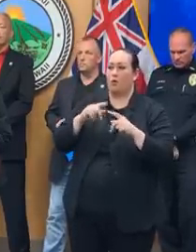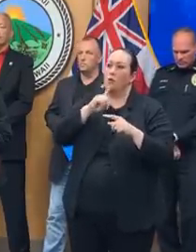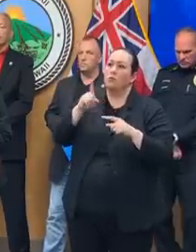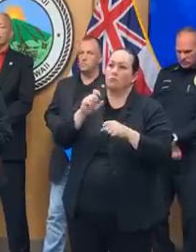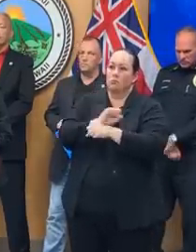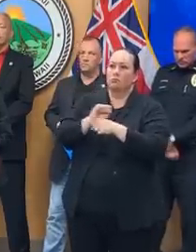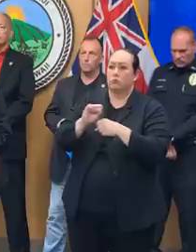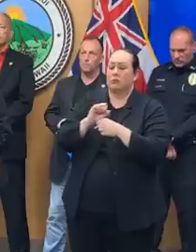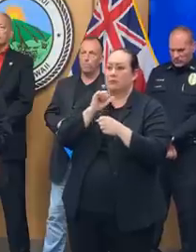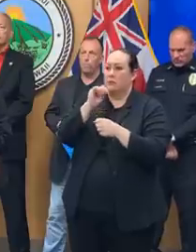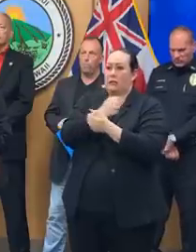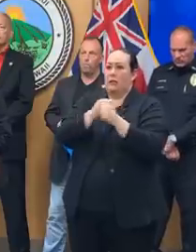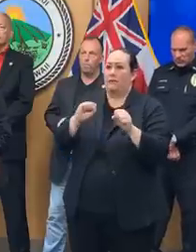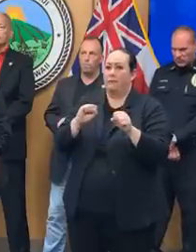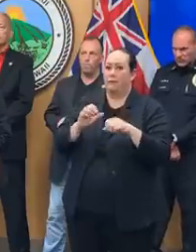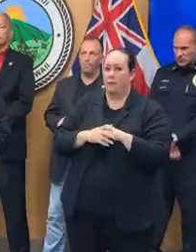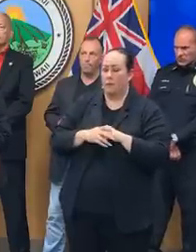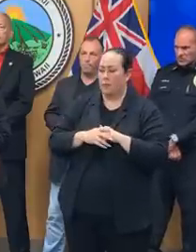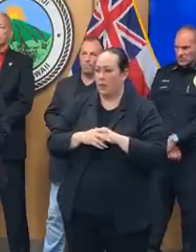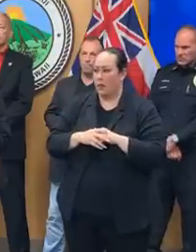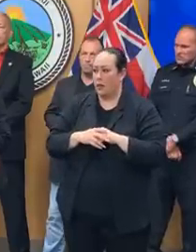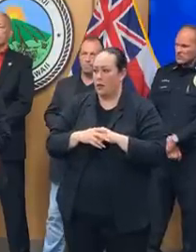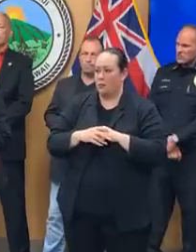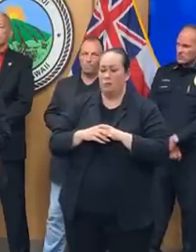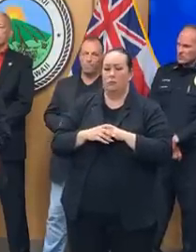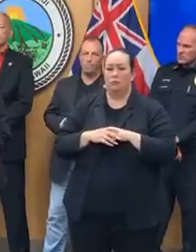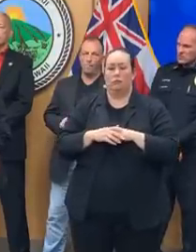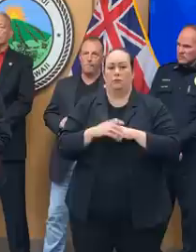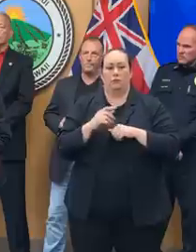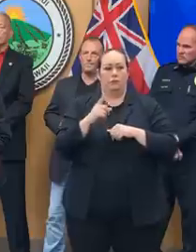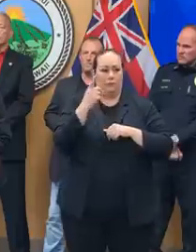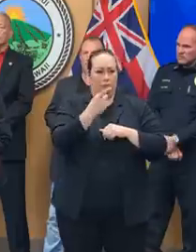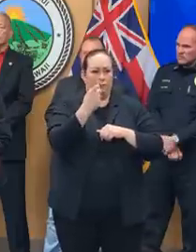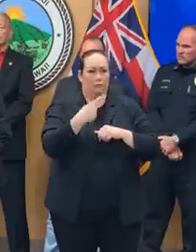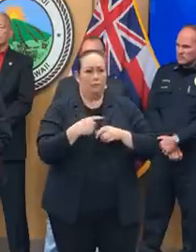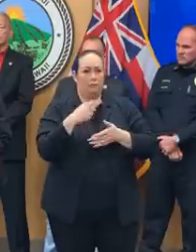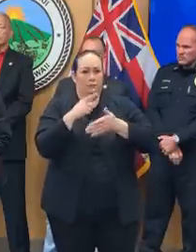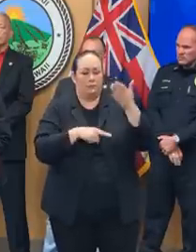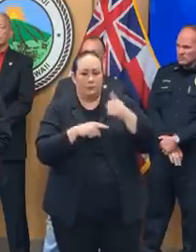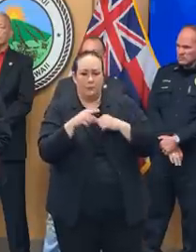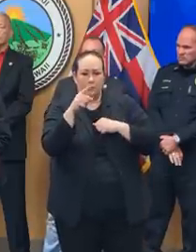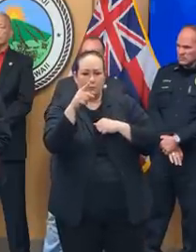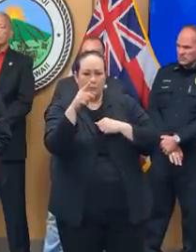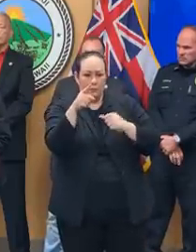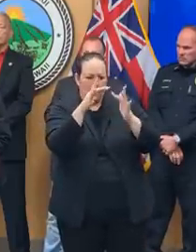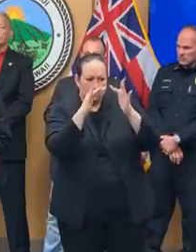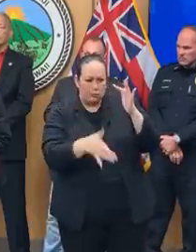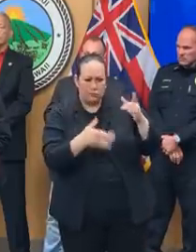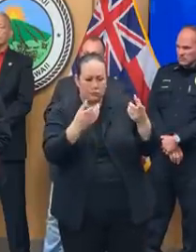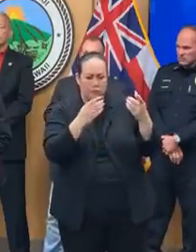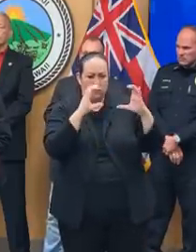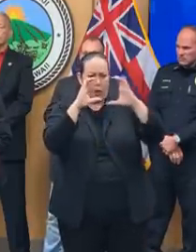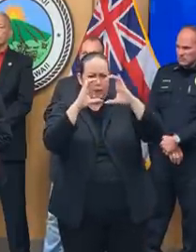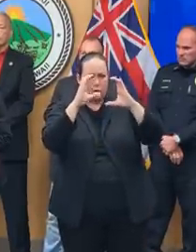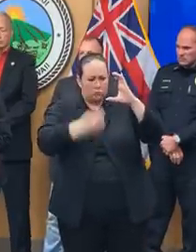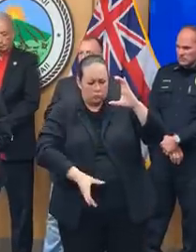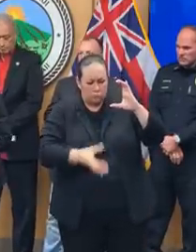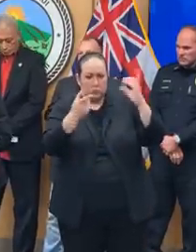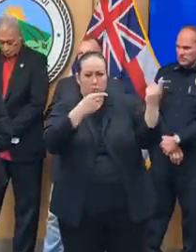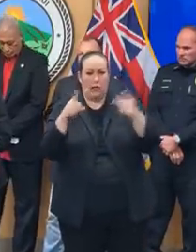around what you are hearing is a disconnect between the county and the field, and when did it become apparent